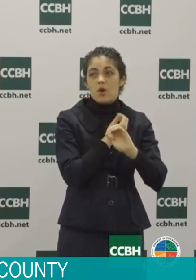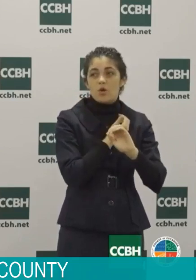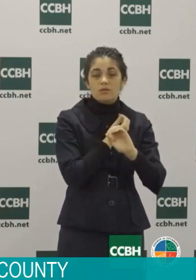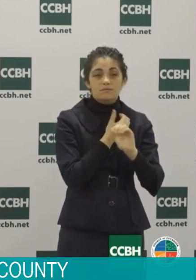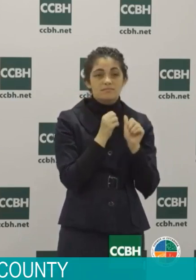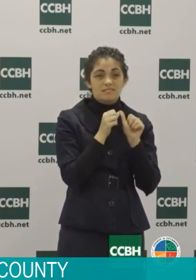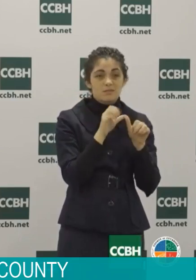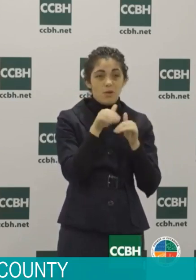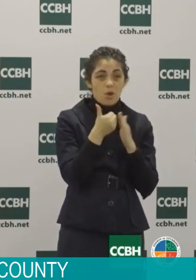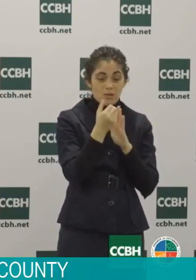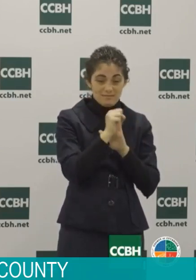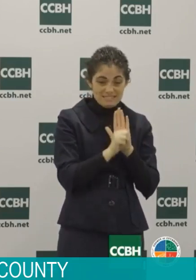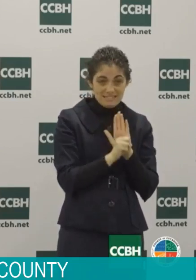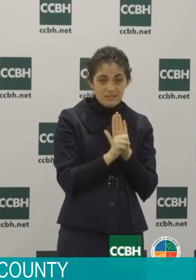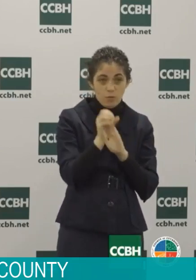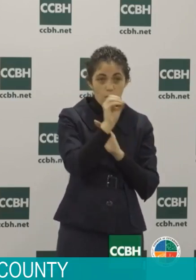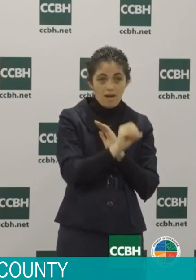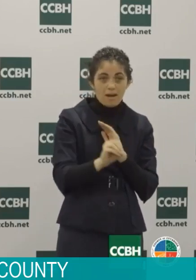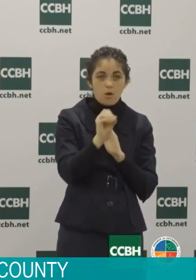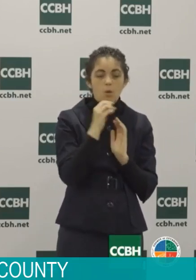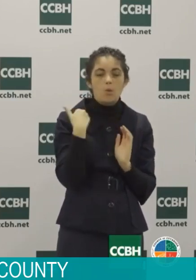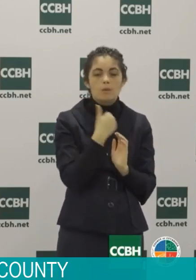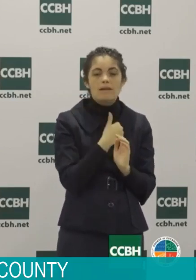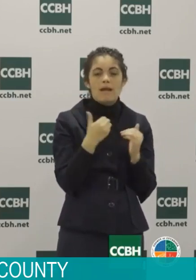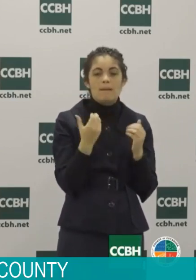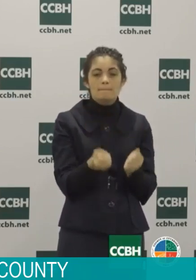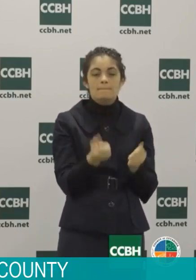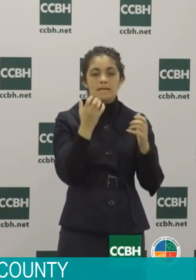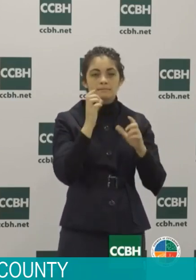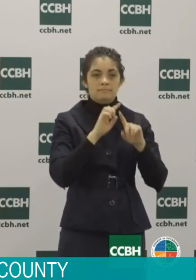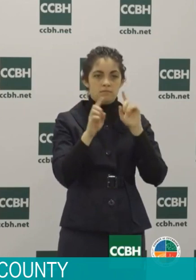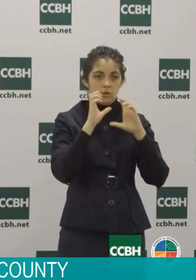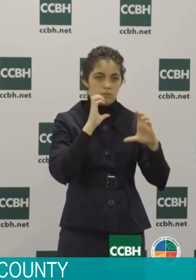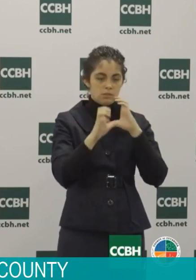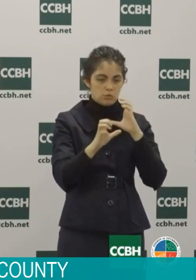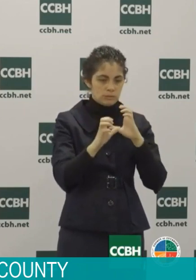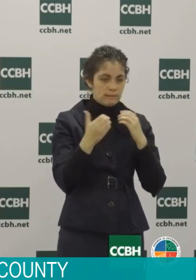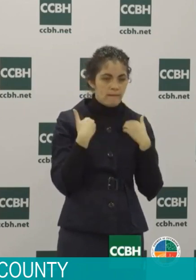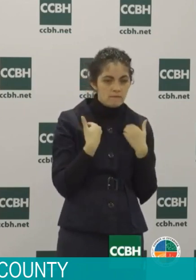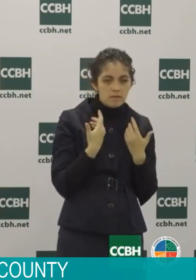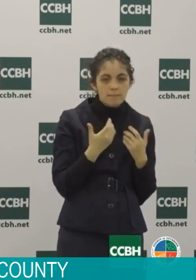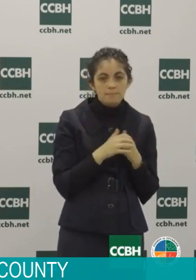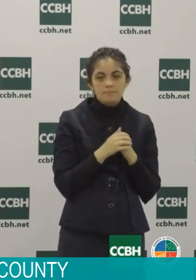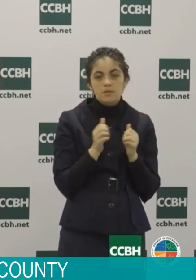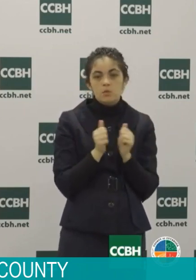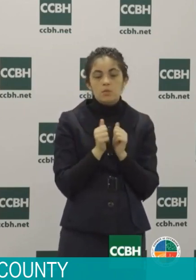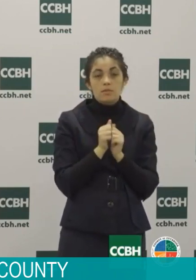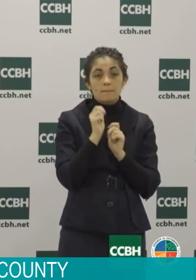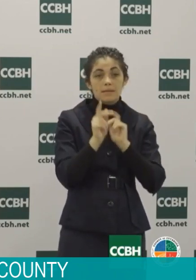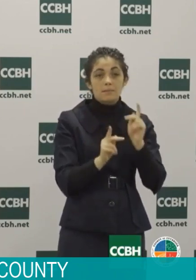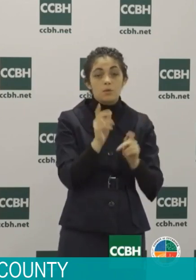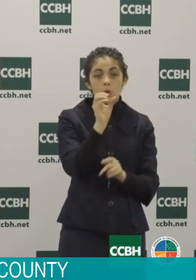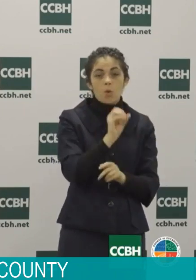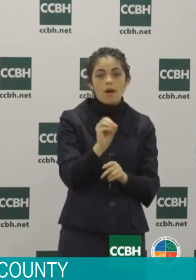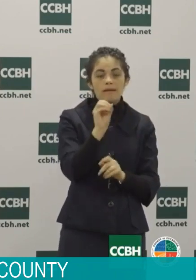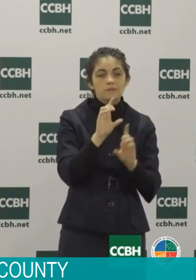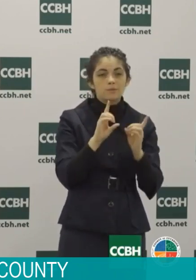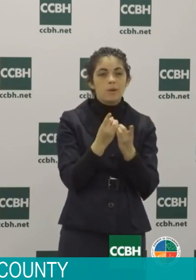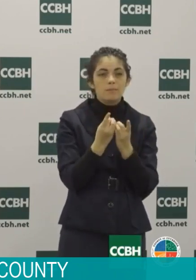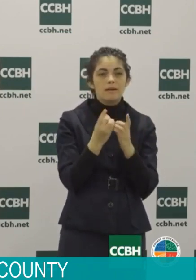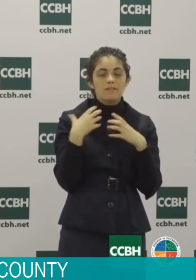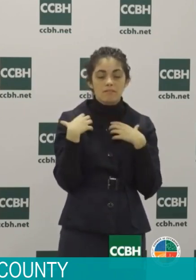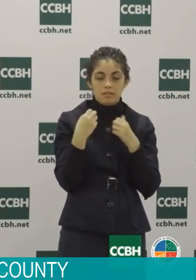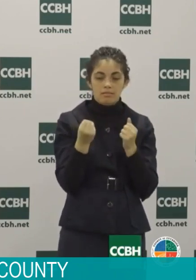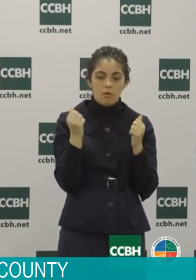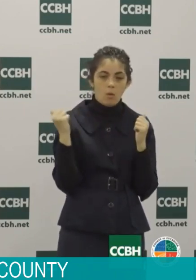health departments across Ohio, and so we've had conversations with our colleagues at the Ohio Department of Health and across this